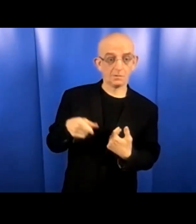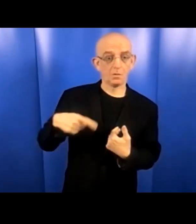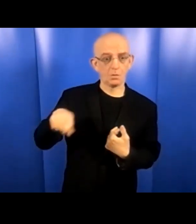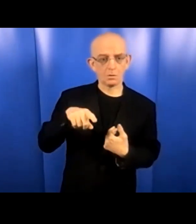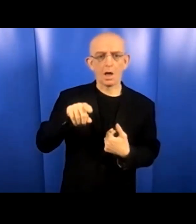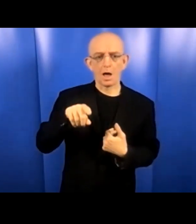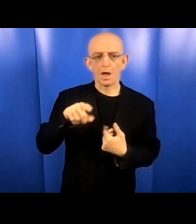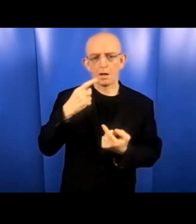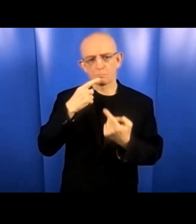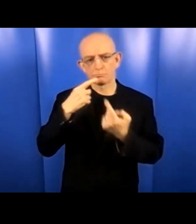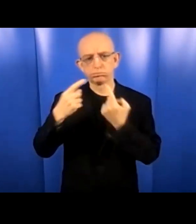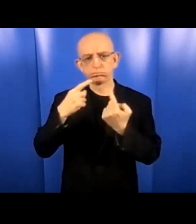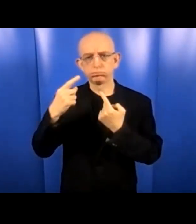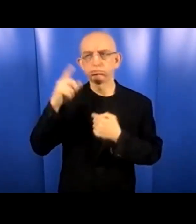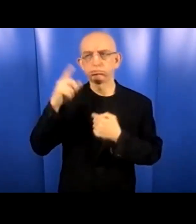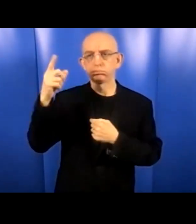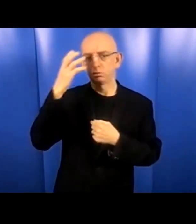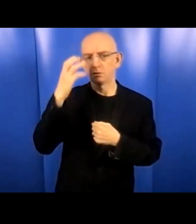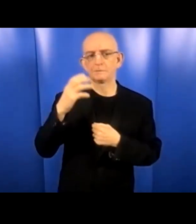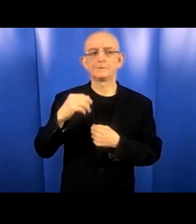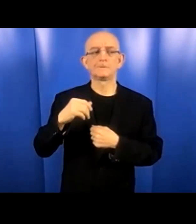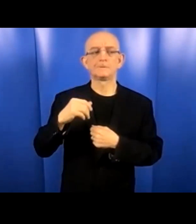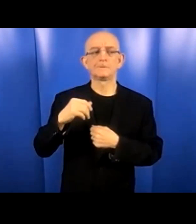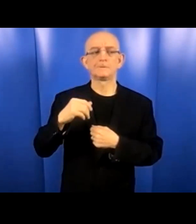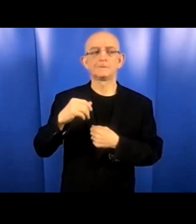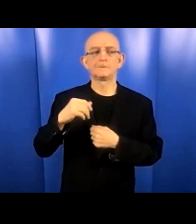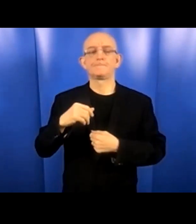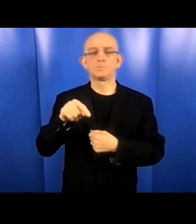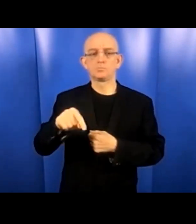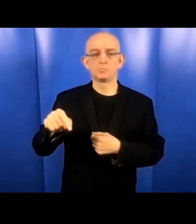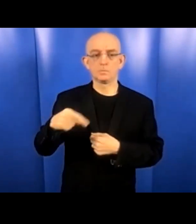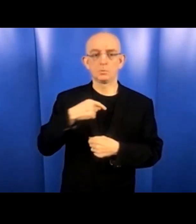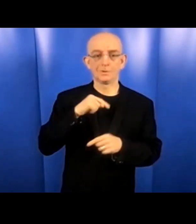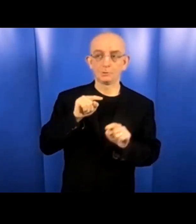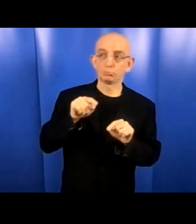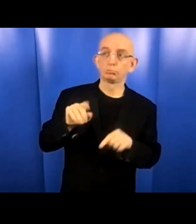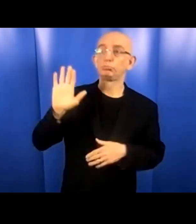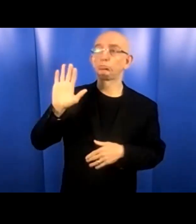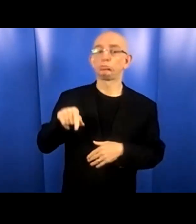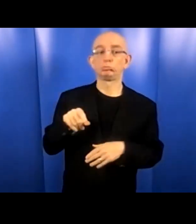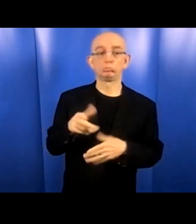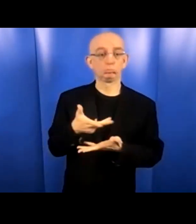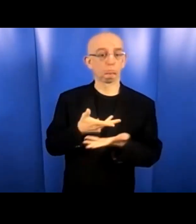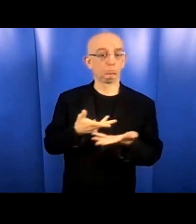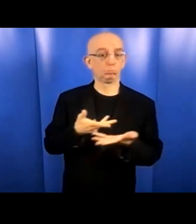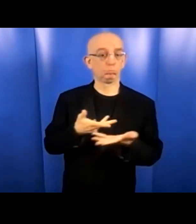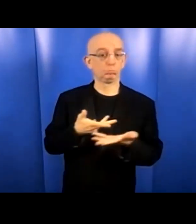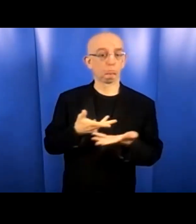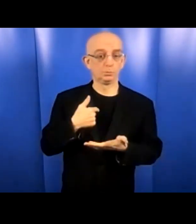their mechanism. And in doing that, it rubs off as an emerging